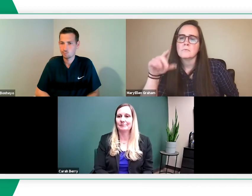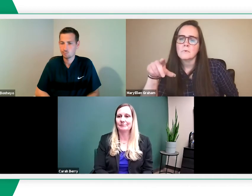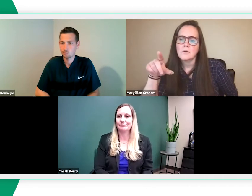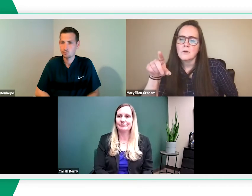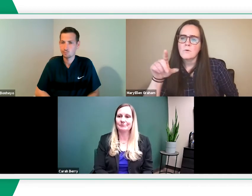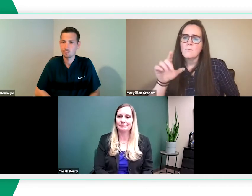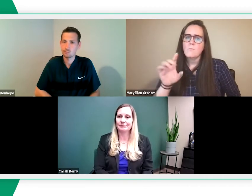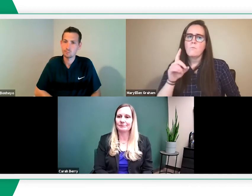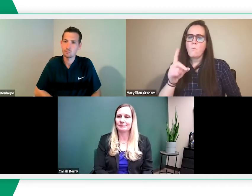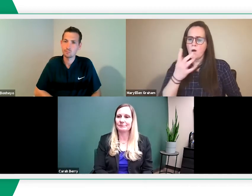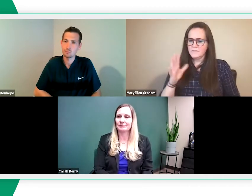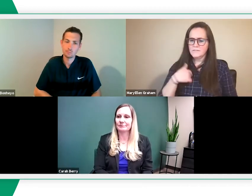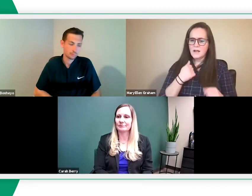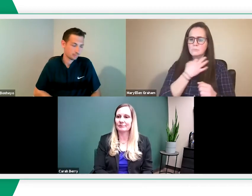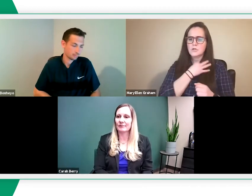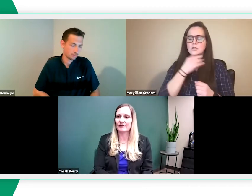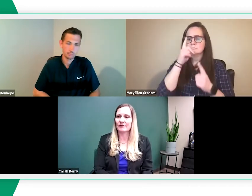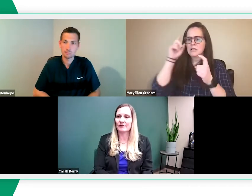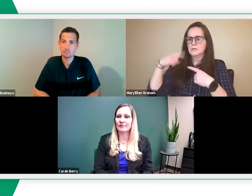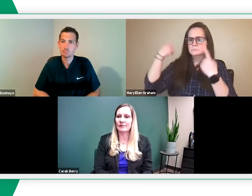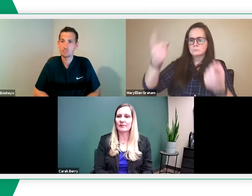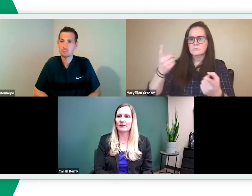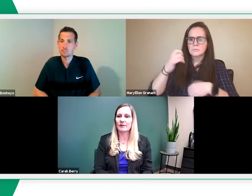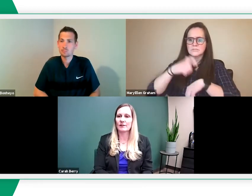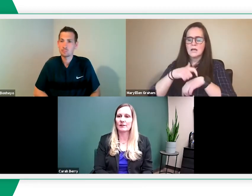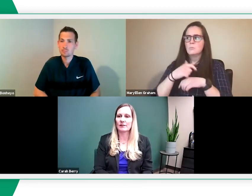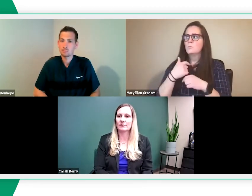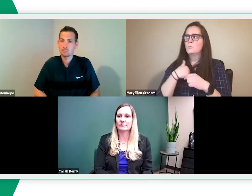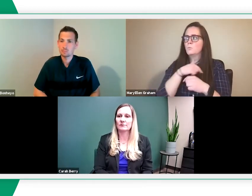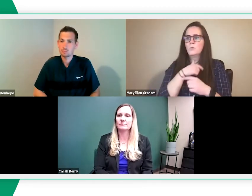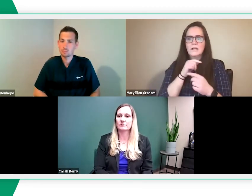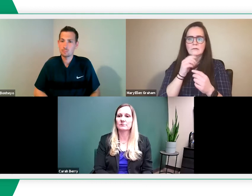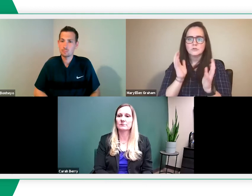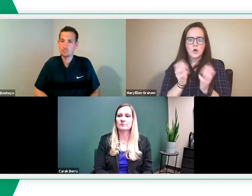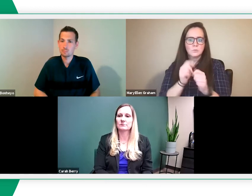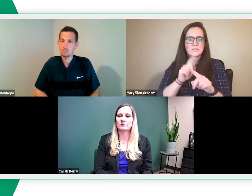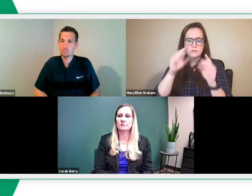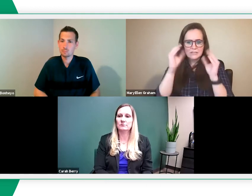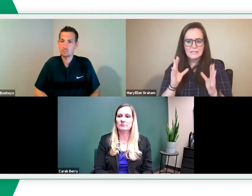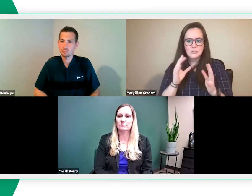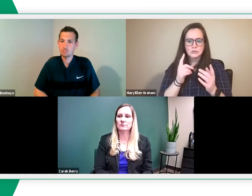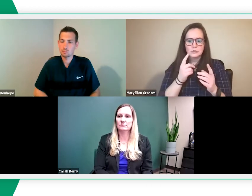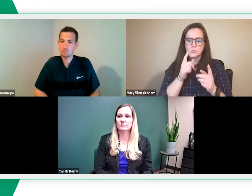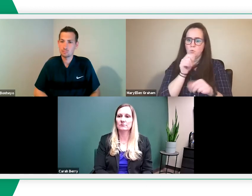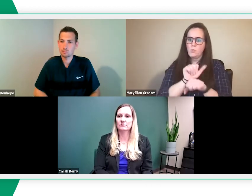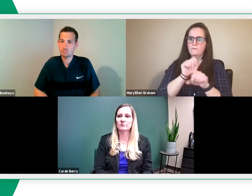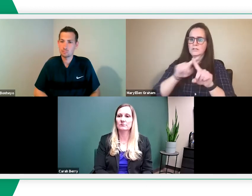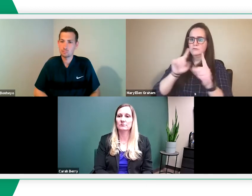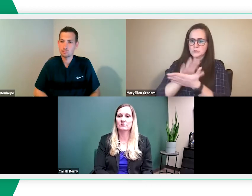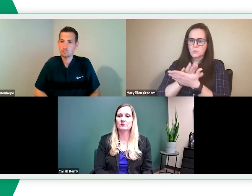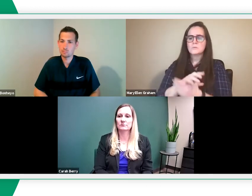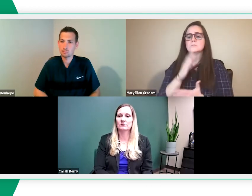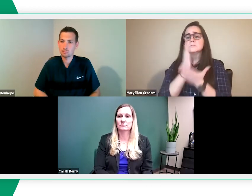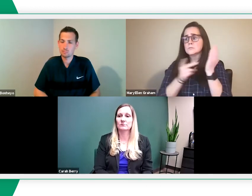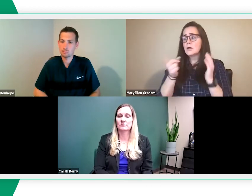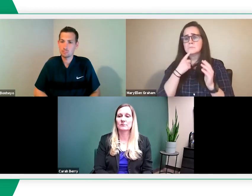Things that they need to know before they get out into the real world. This is Mary Ellen. One thing that I'm curious about, we've talked with different